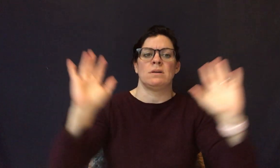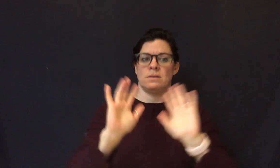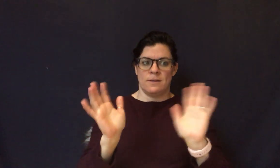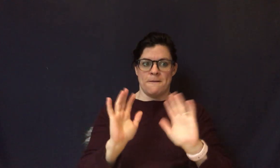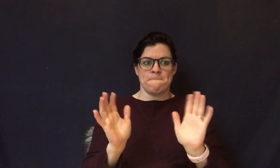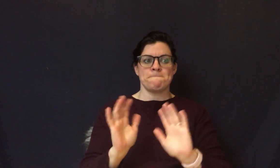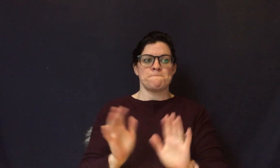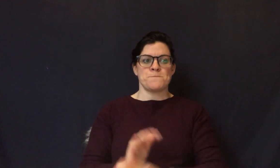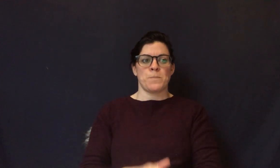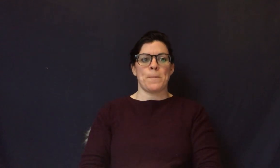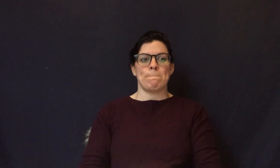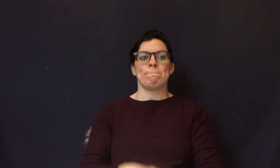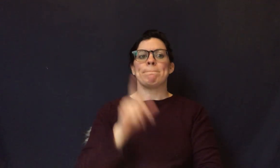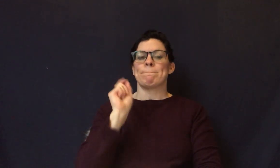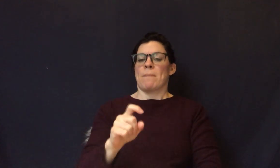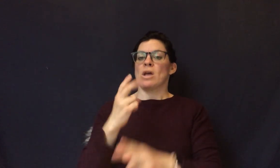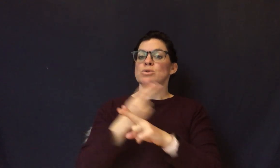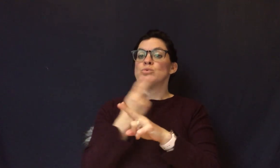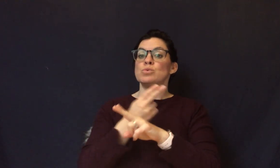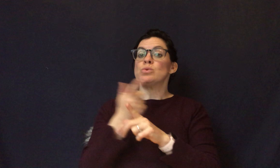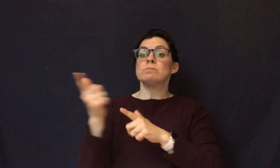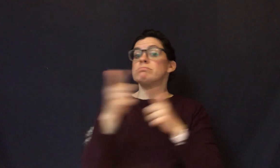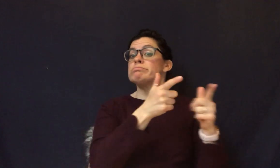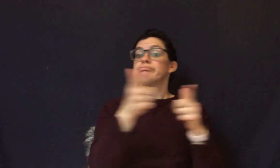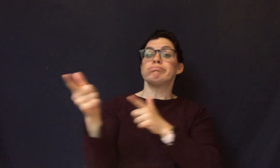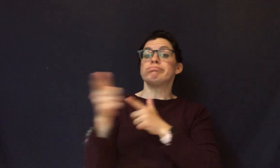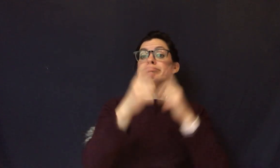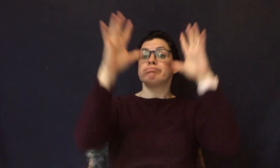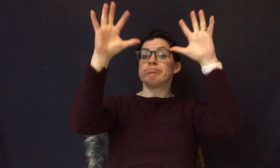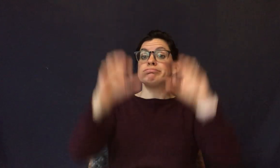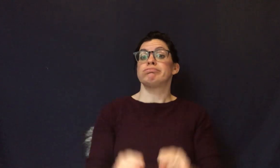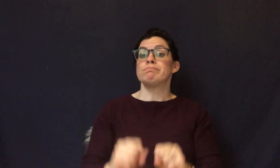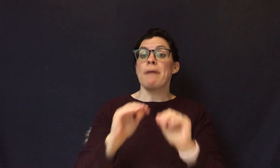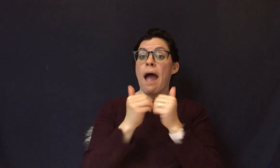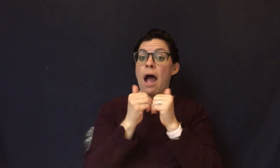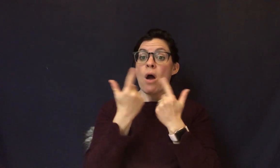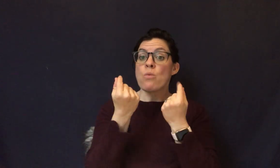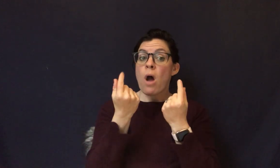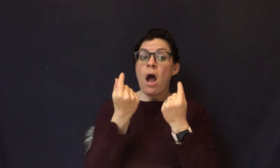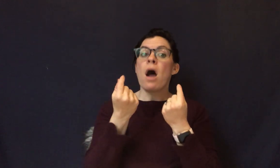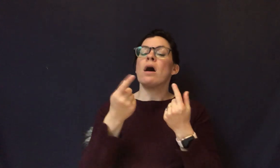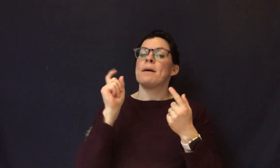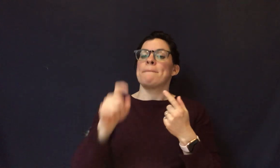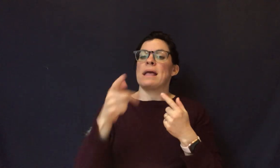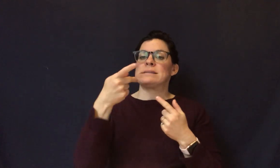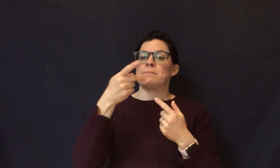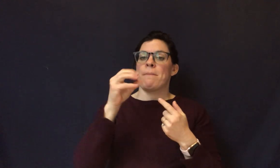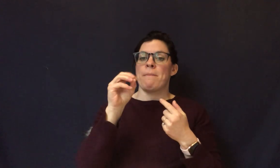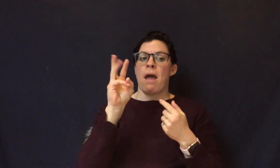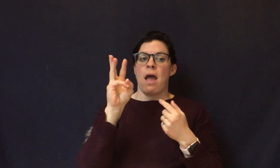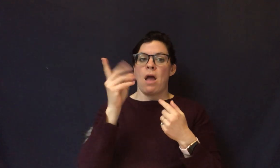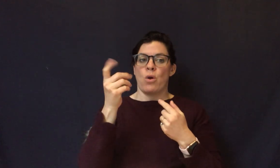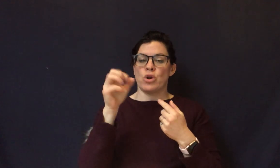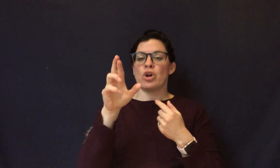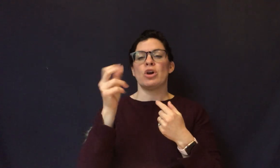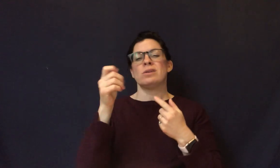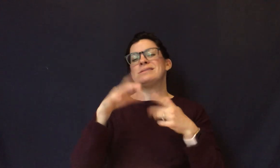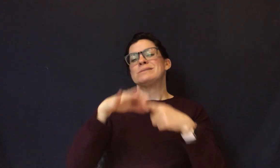powders and other chemicals, which we'll cover in a few minutes. So that is entirely different. Class A fire